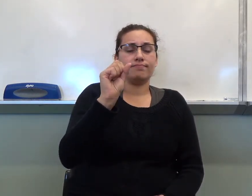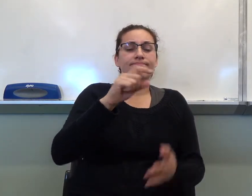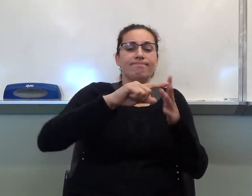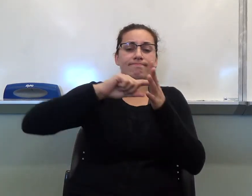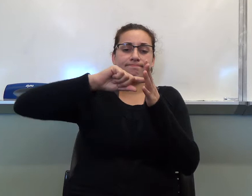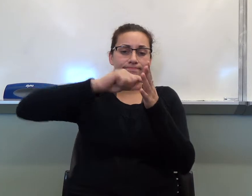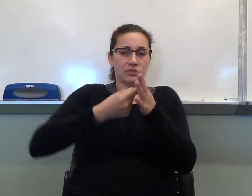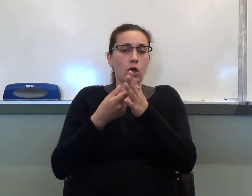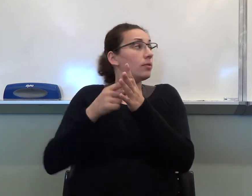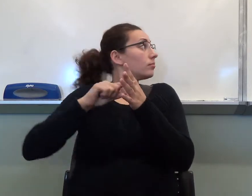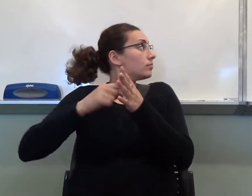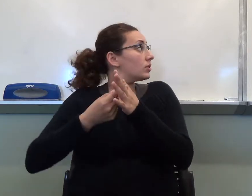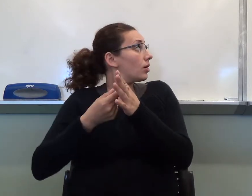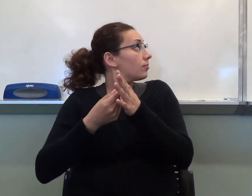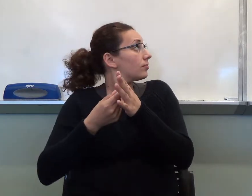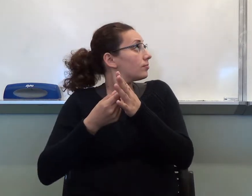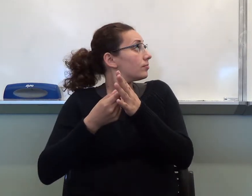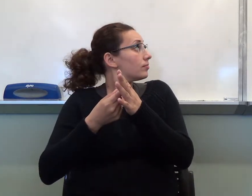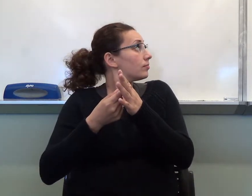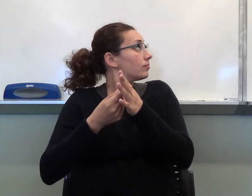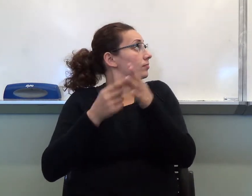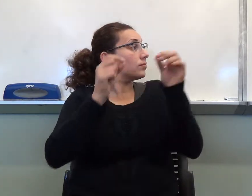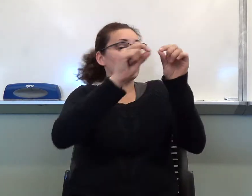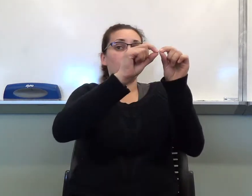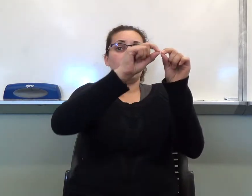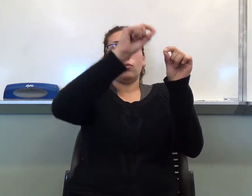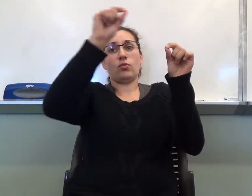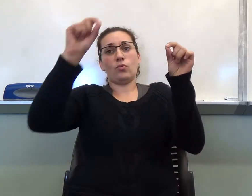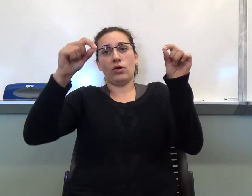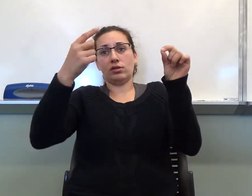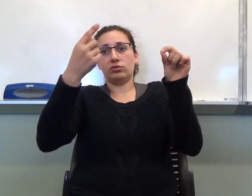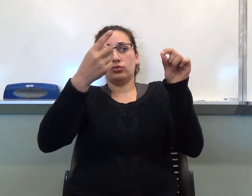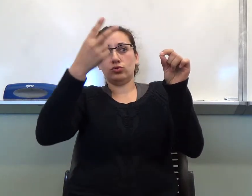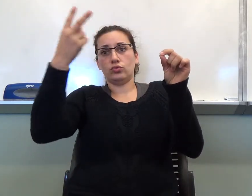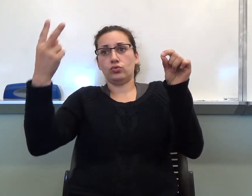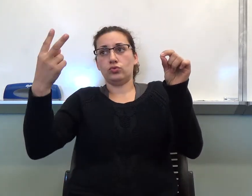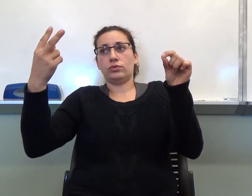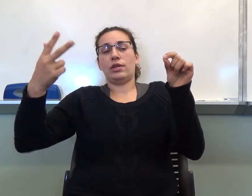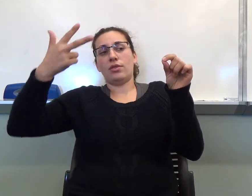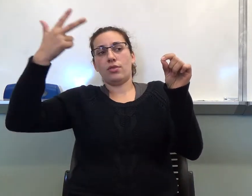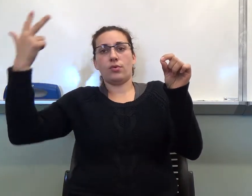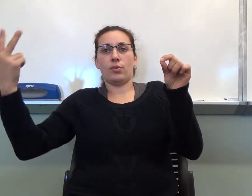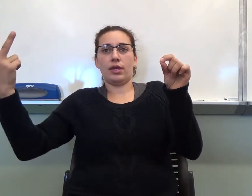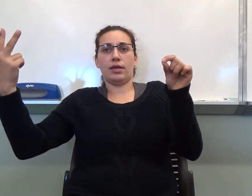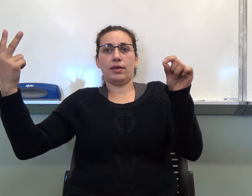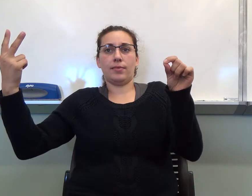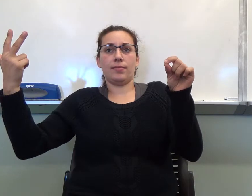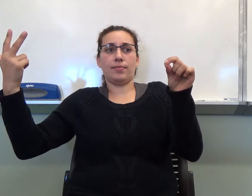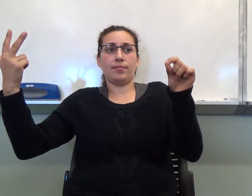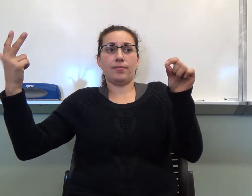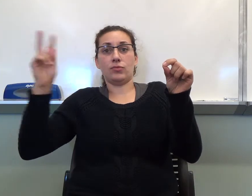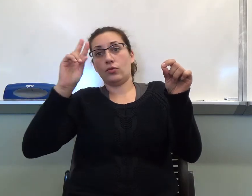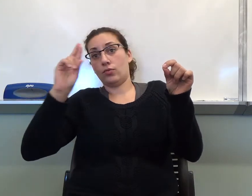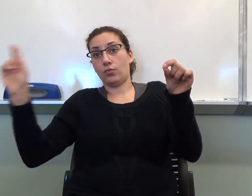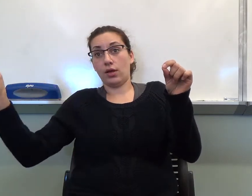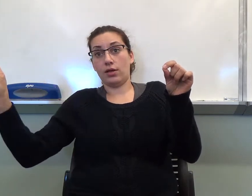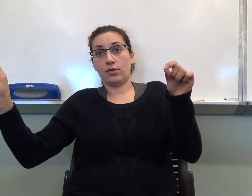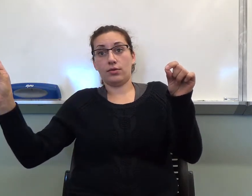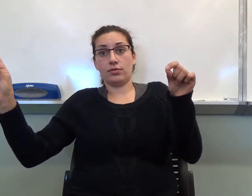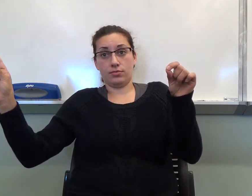get to the ending place, grams, we go 1, 2, 3 to the right. Oh, to the left. I'm sorry, I'm getting